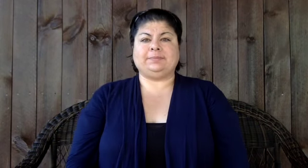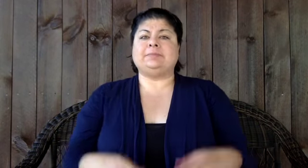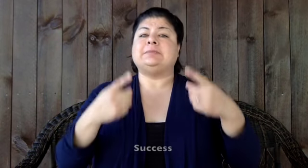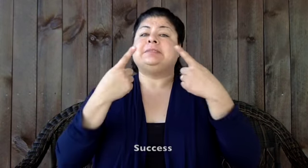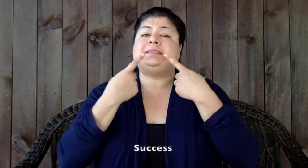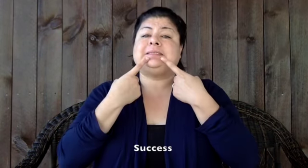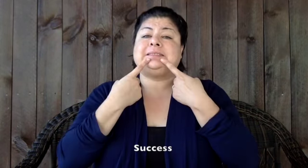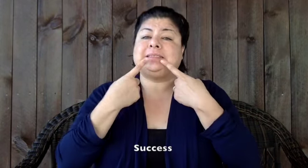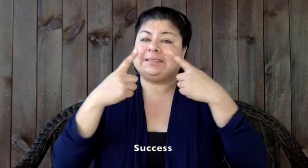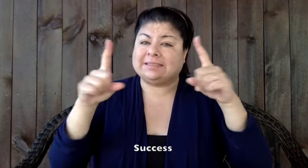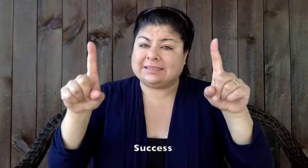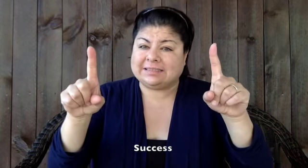Success.